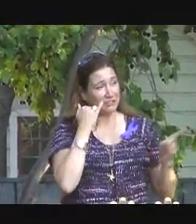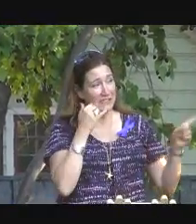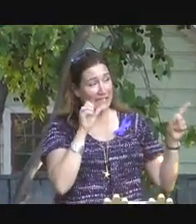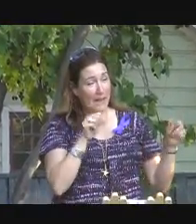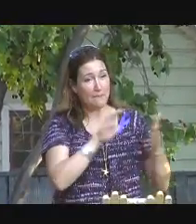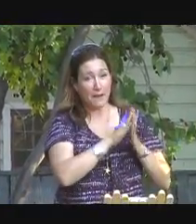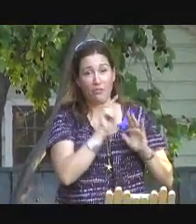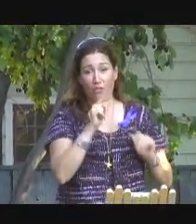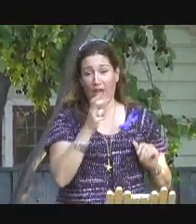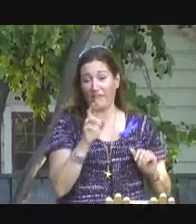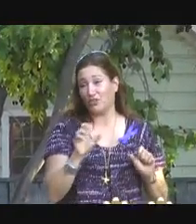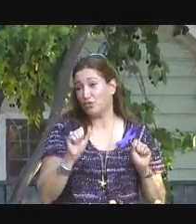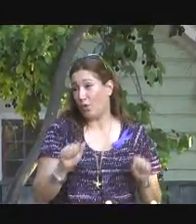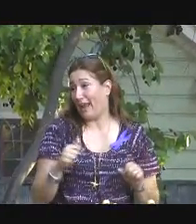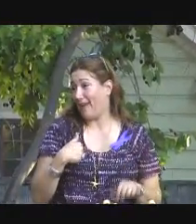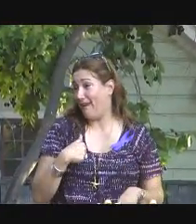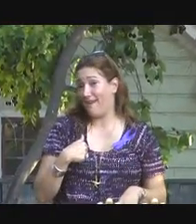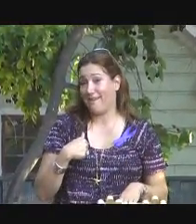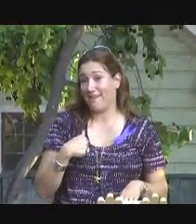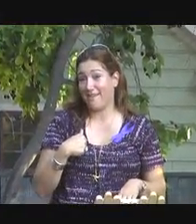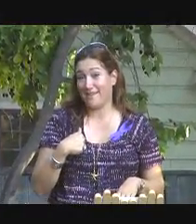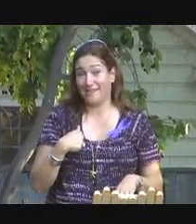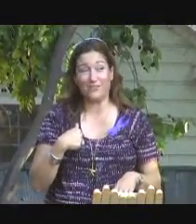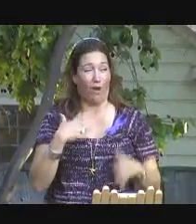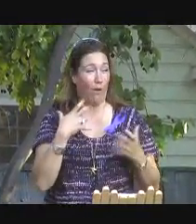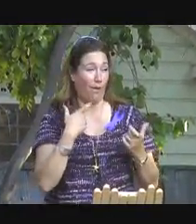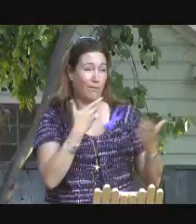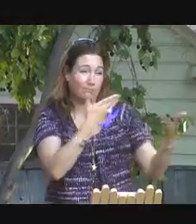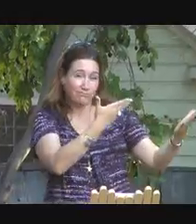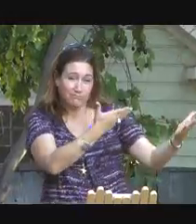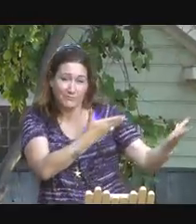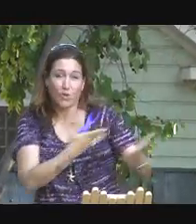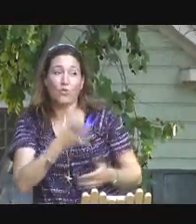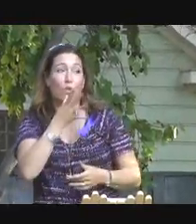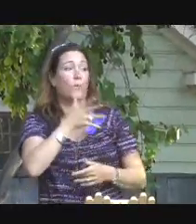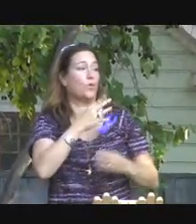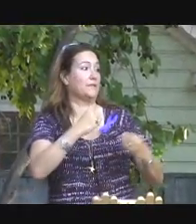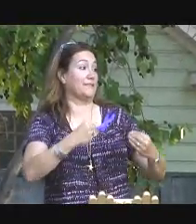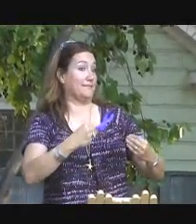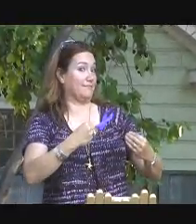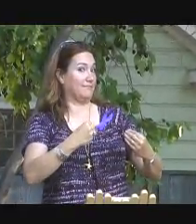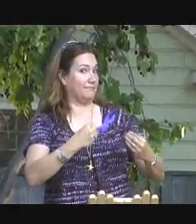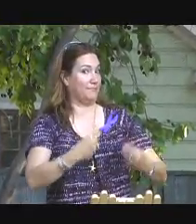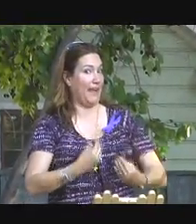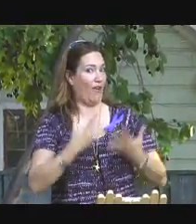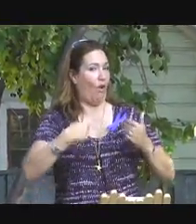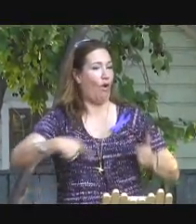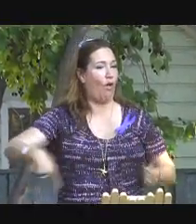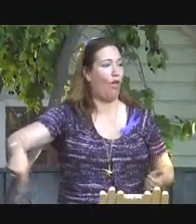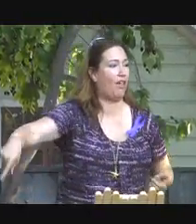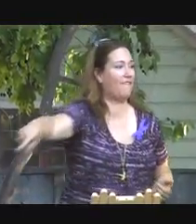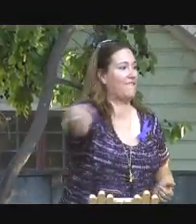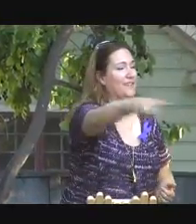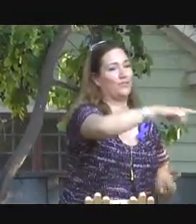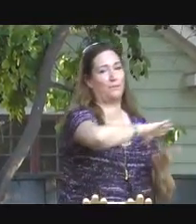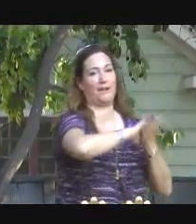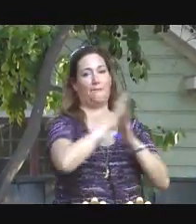thriver. And if she can become a thriver, so can I. So I want to bring, you know, all these